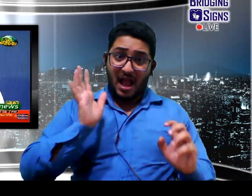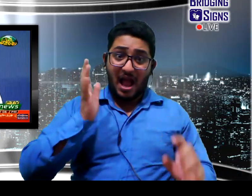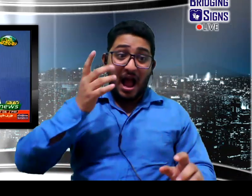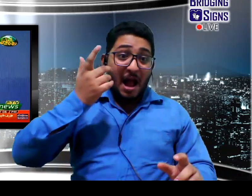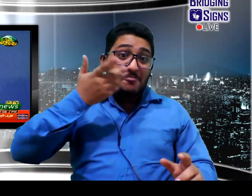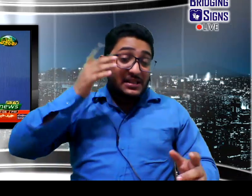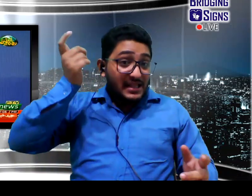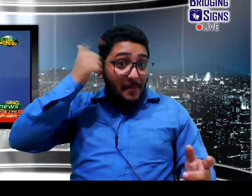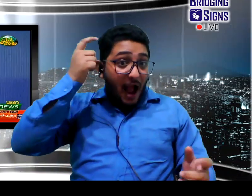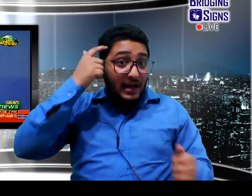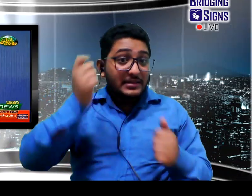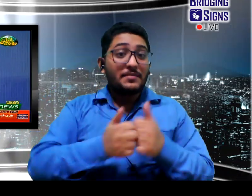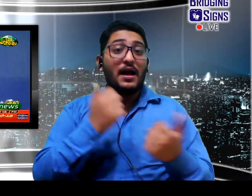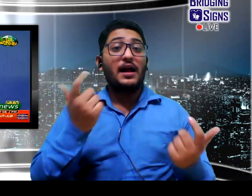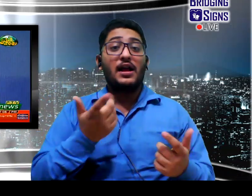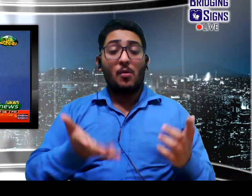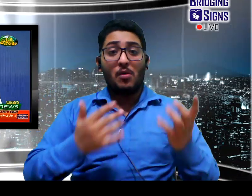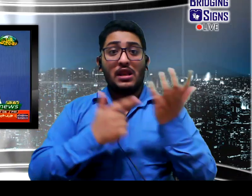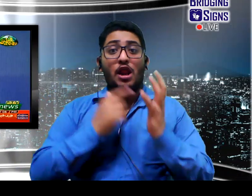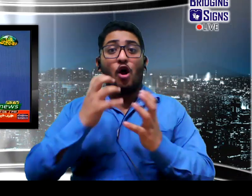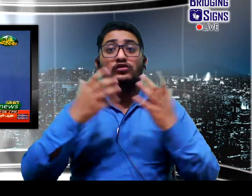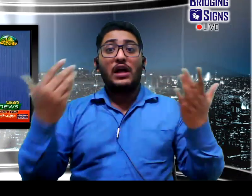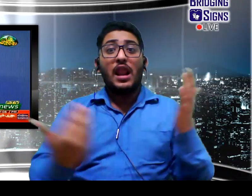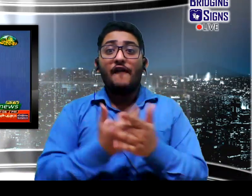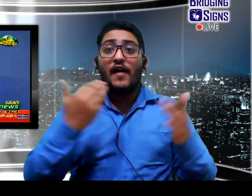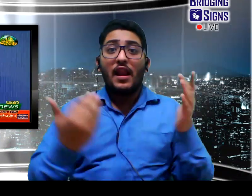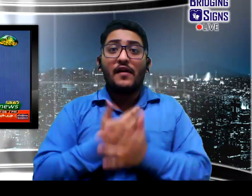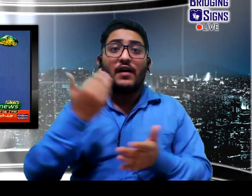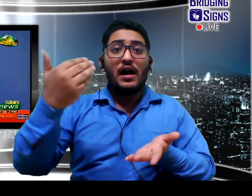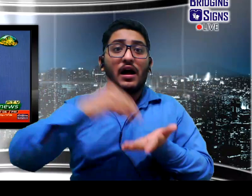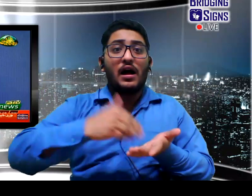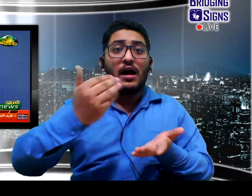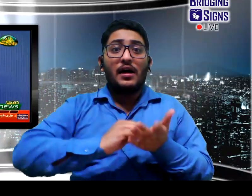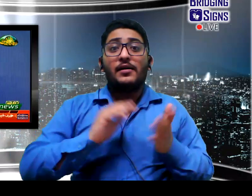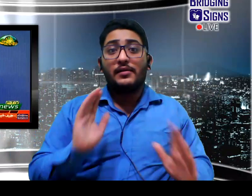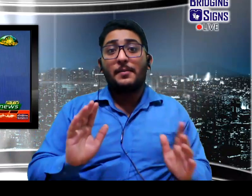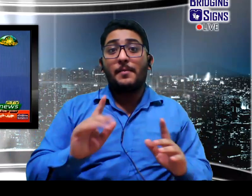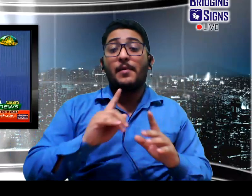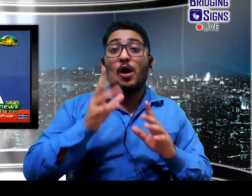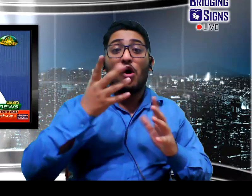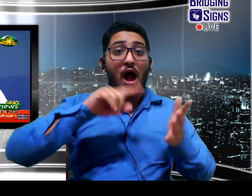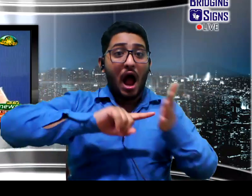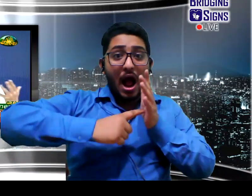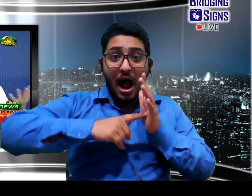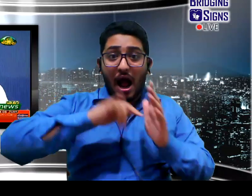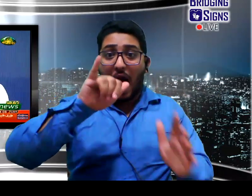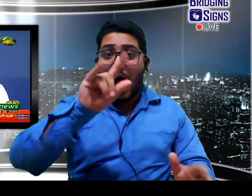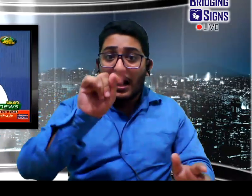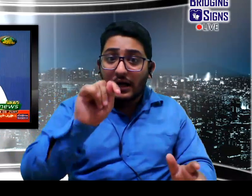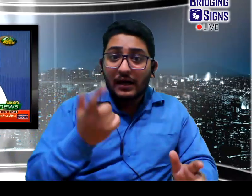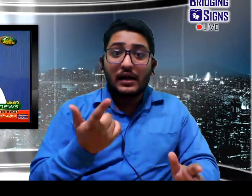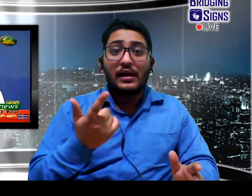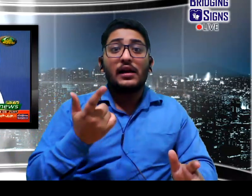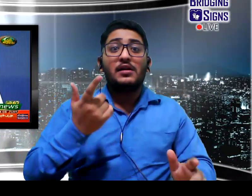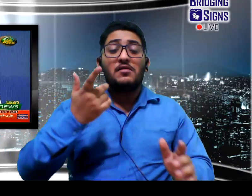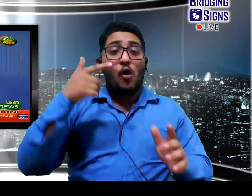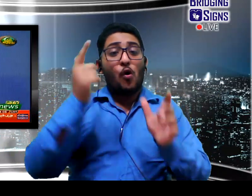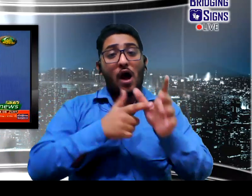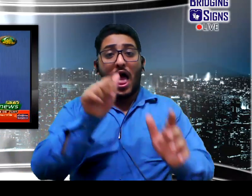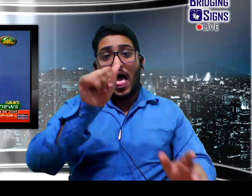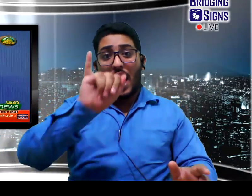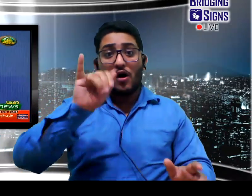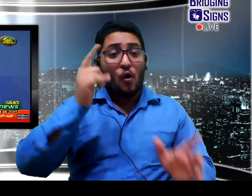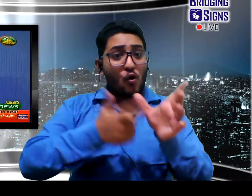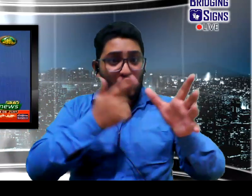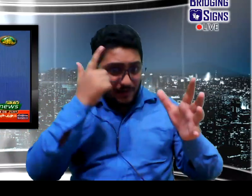mind-boggling rate. New technologies coming in information technology, artificial